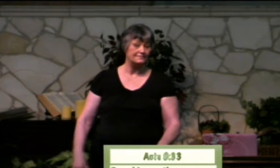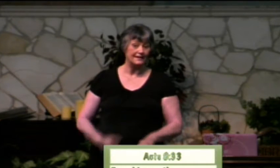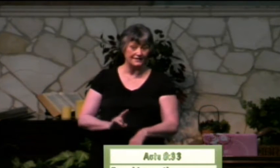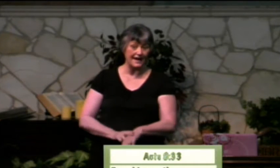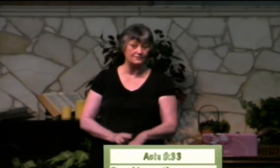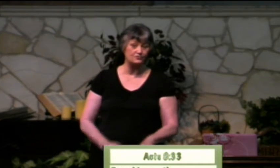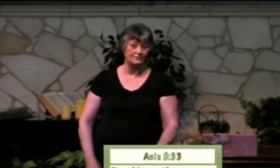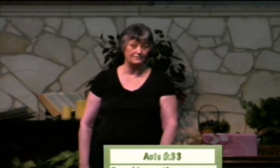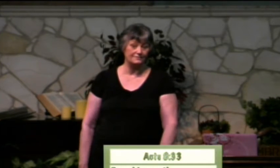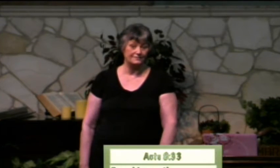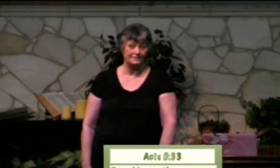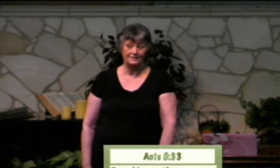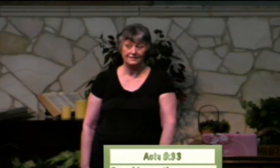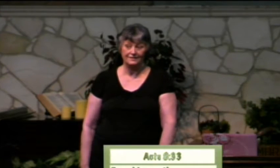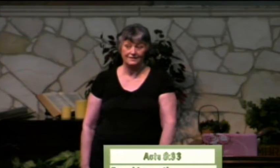the natural.